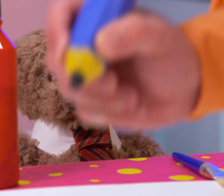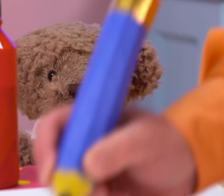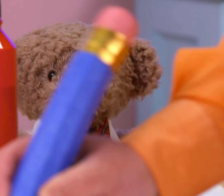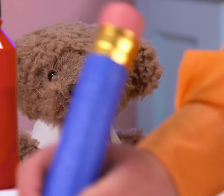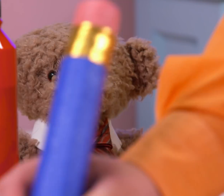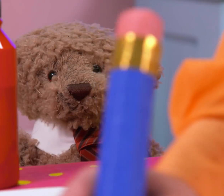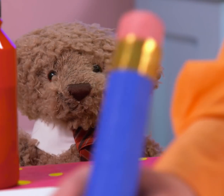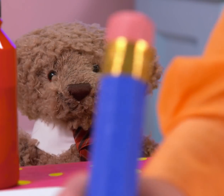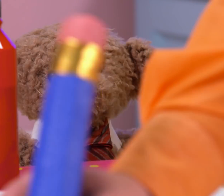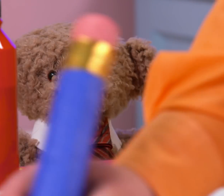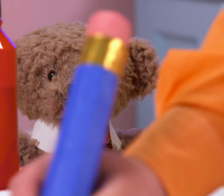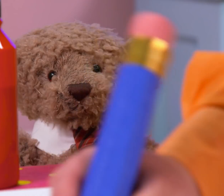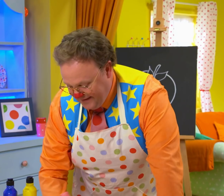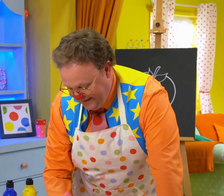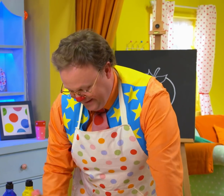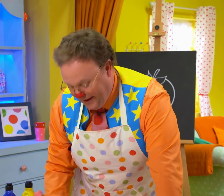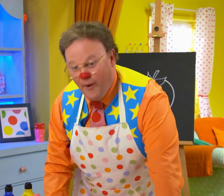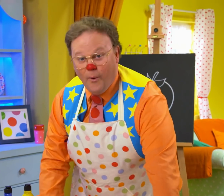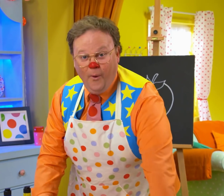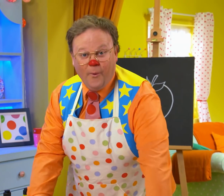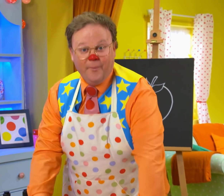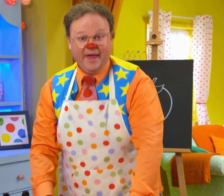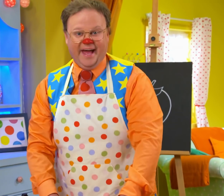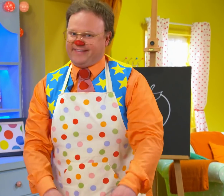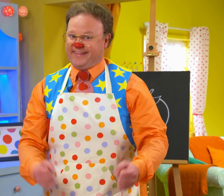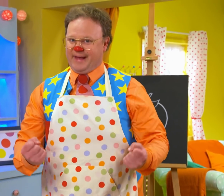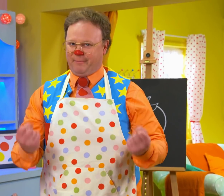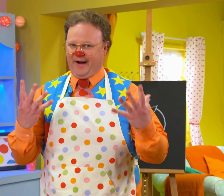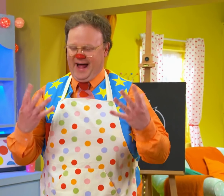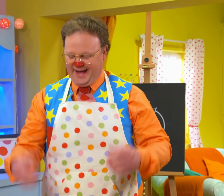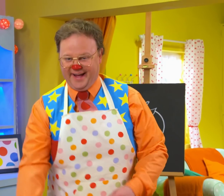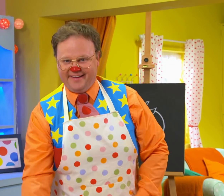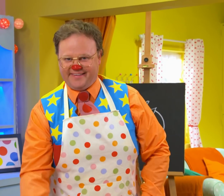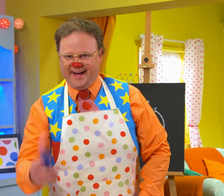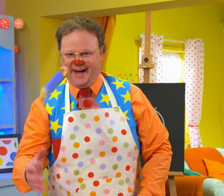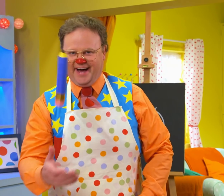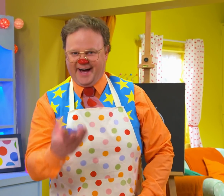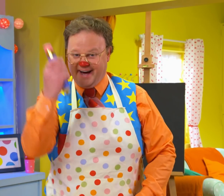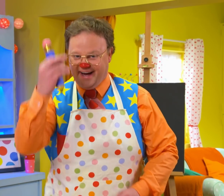What are you drawing, Teacher Tumble? Oh, it's a surprise!